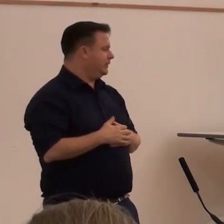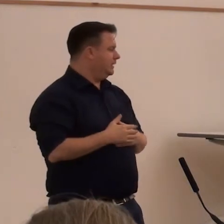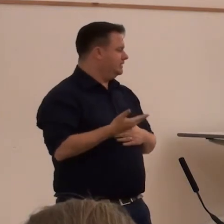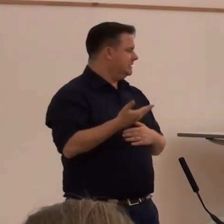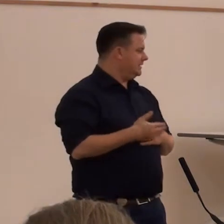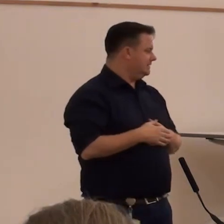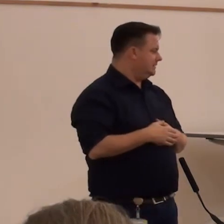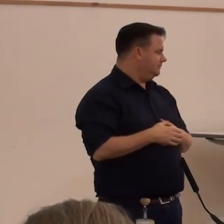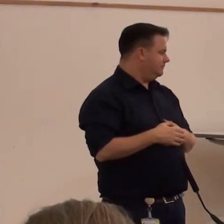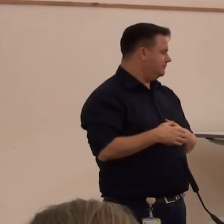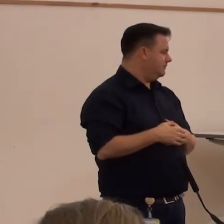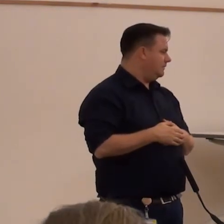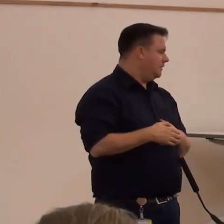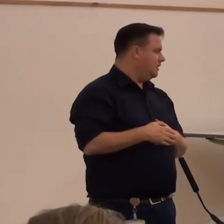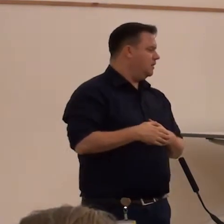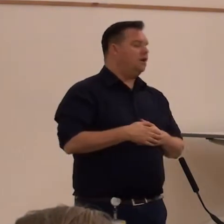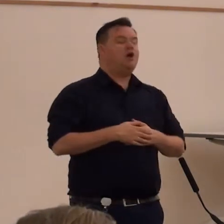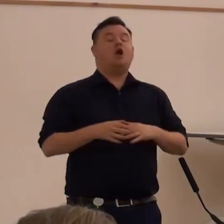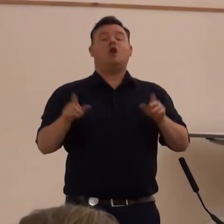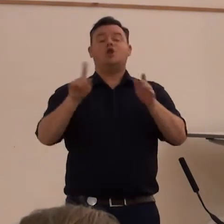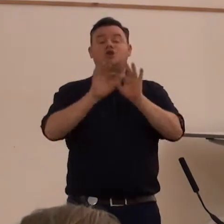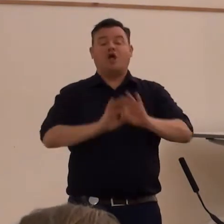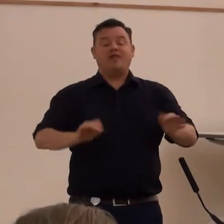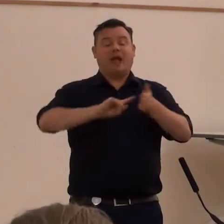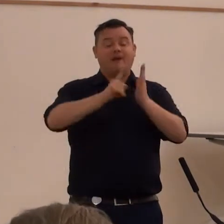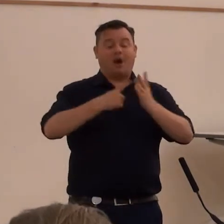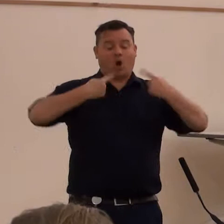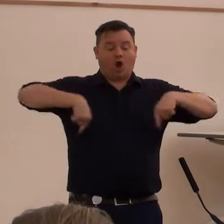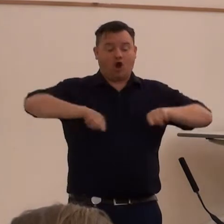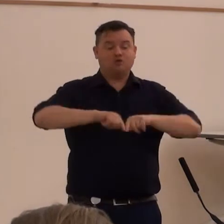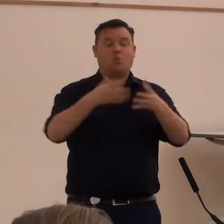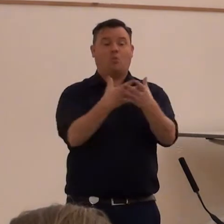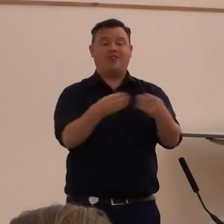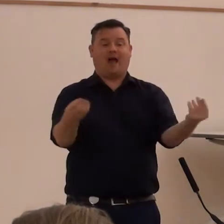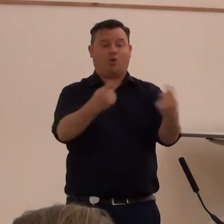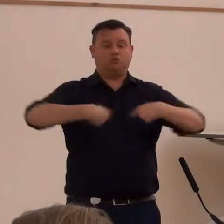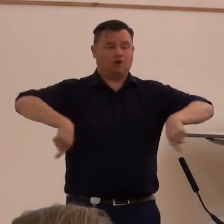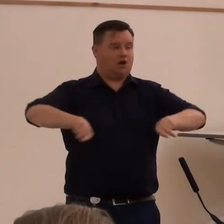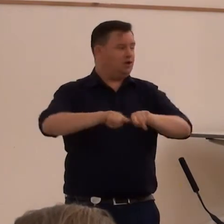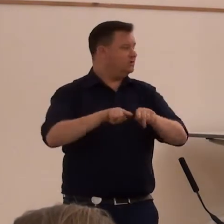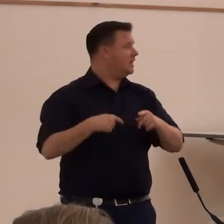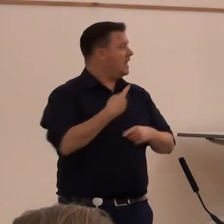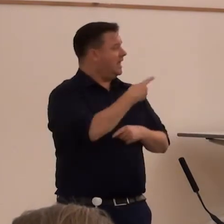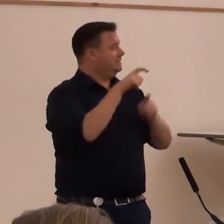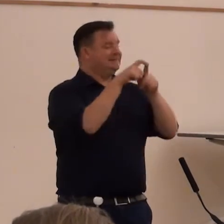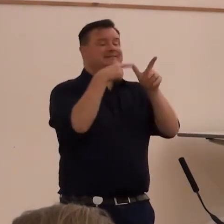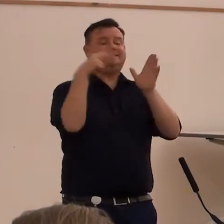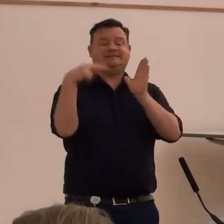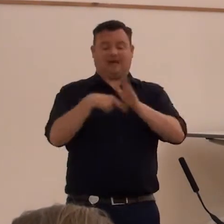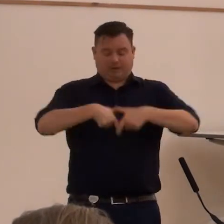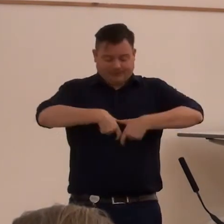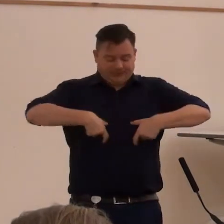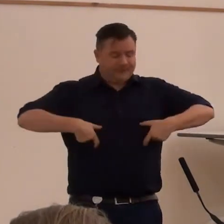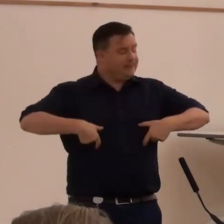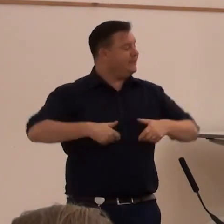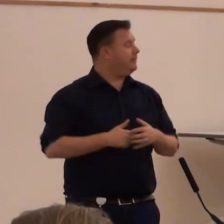this t-shirt, it says "Nothing about us without us." And Dan, the Dan logo again in the middle. And